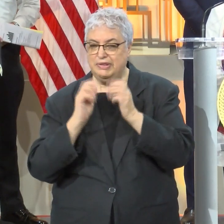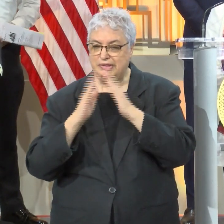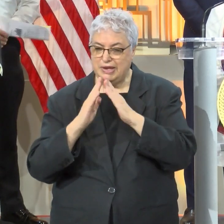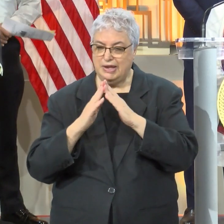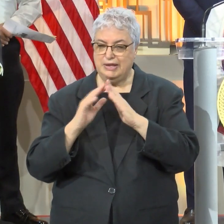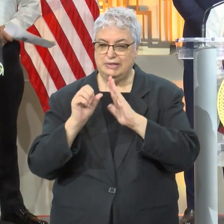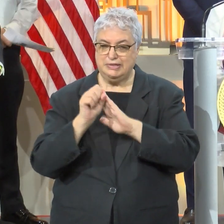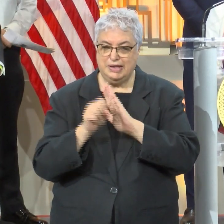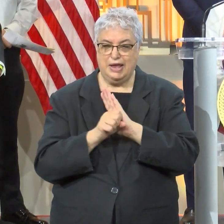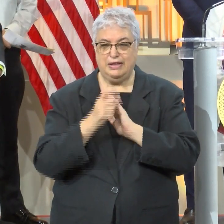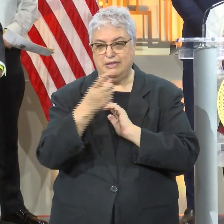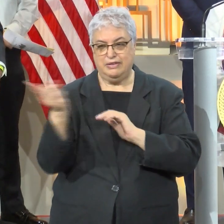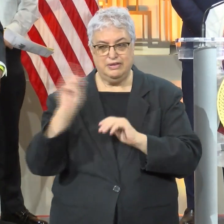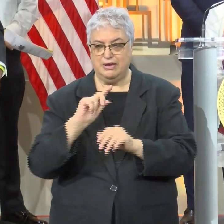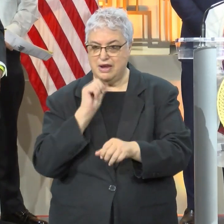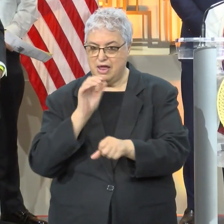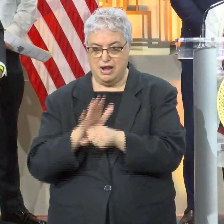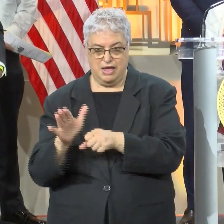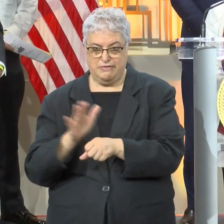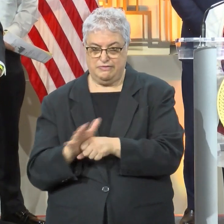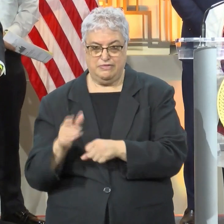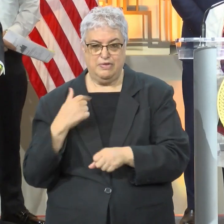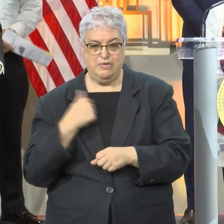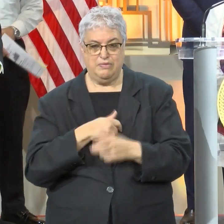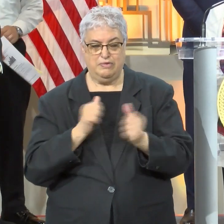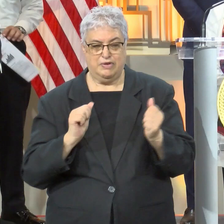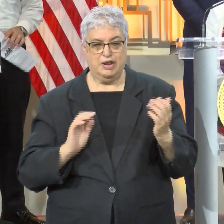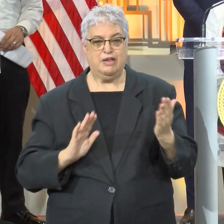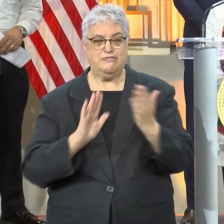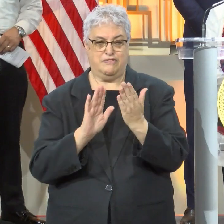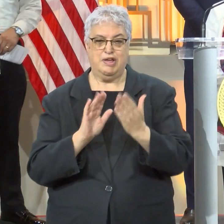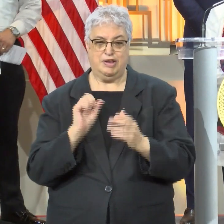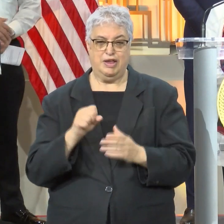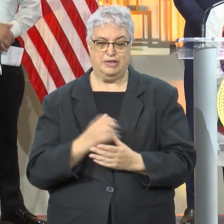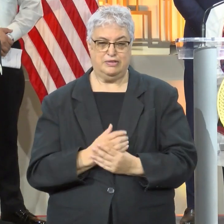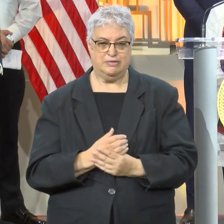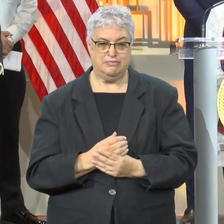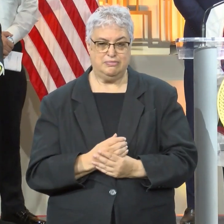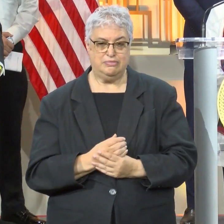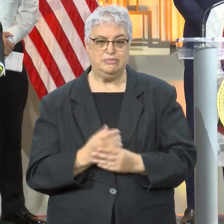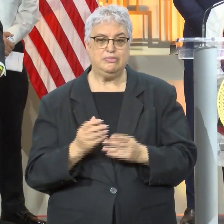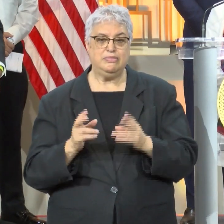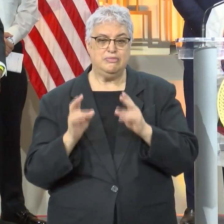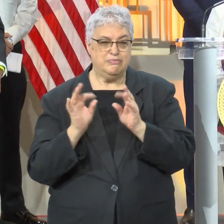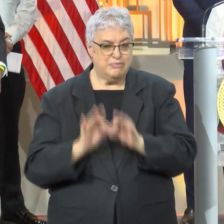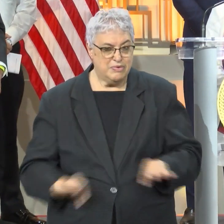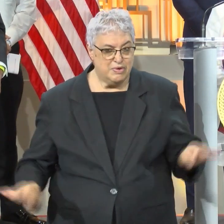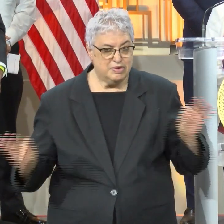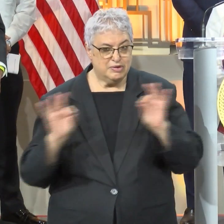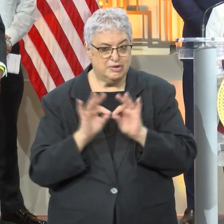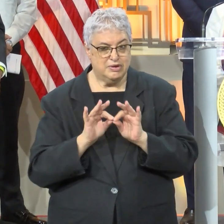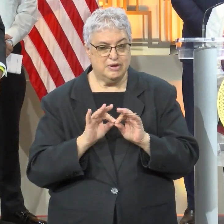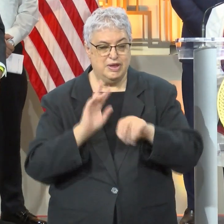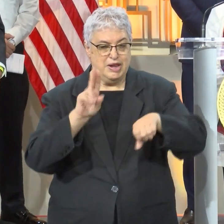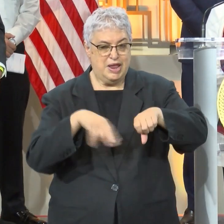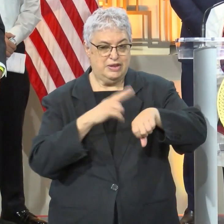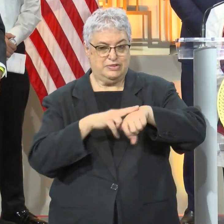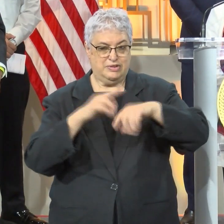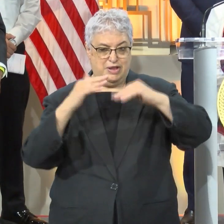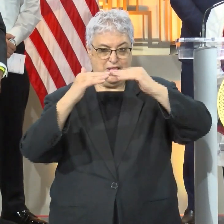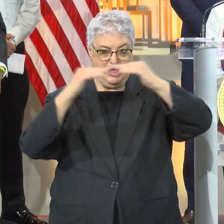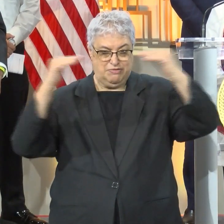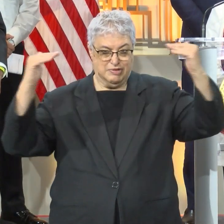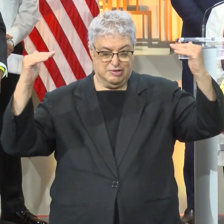that there are challenges that we have tried to confront head on. But it is still important to note that on the national